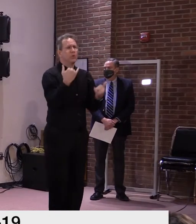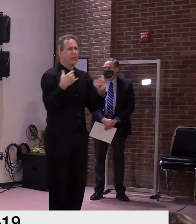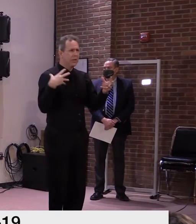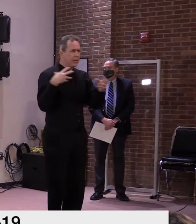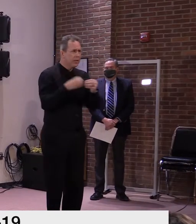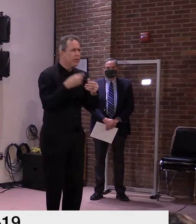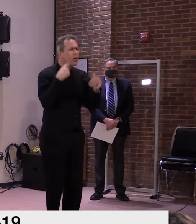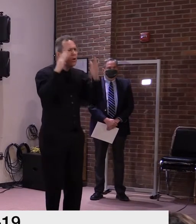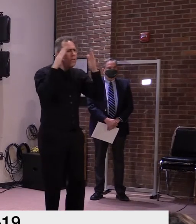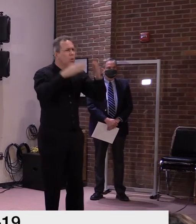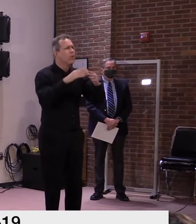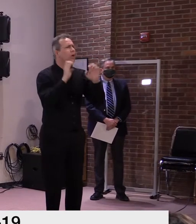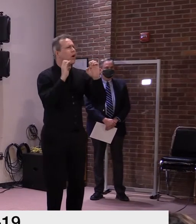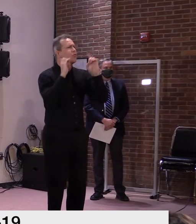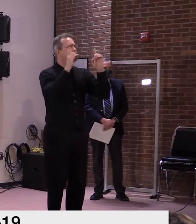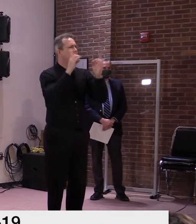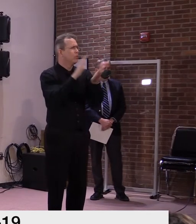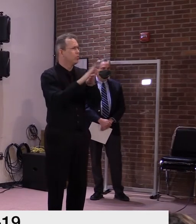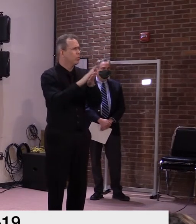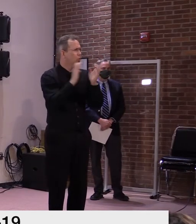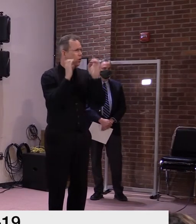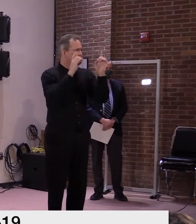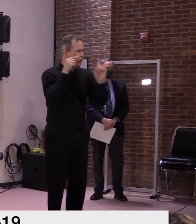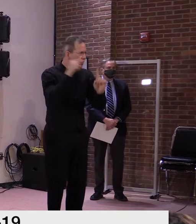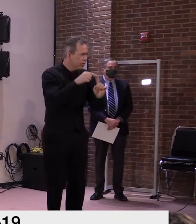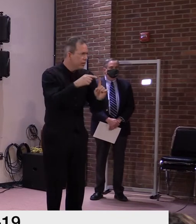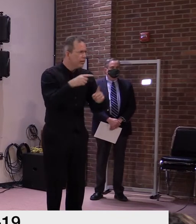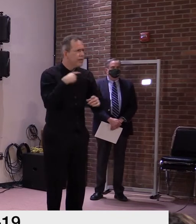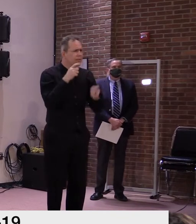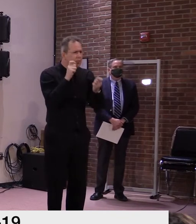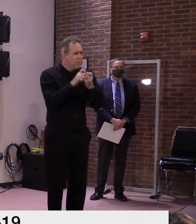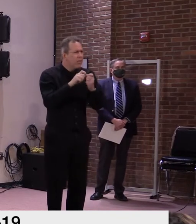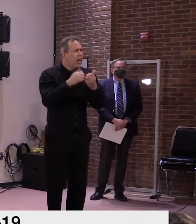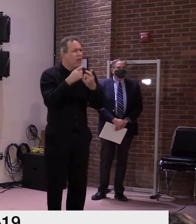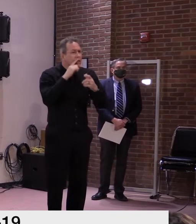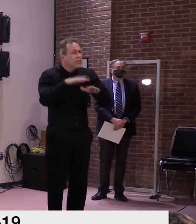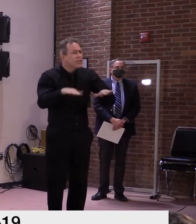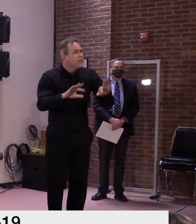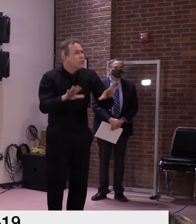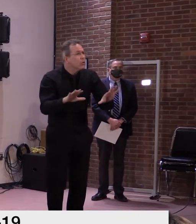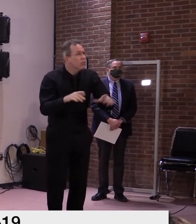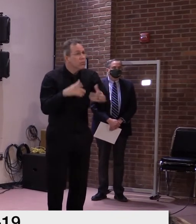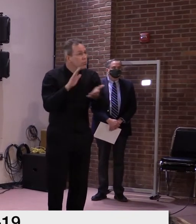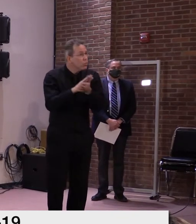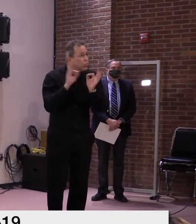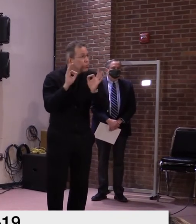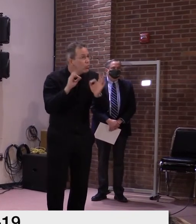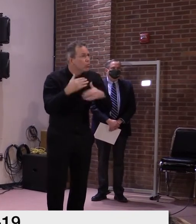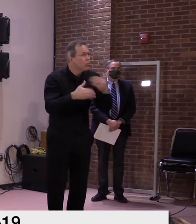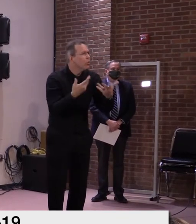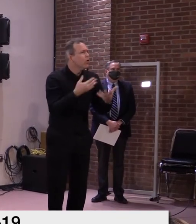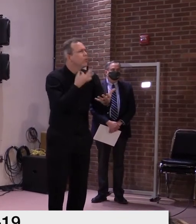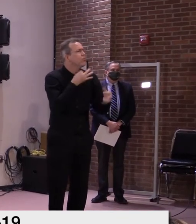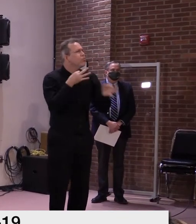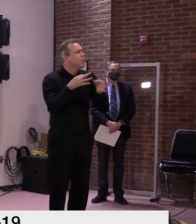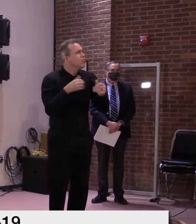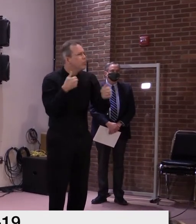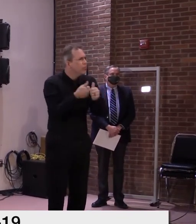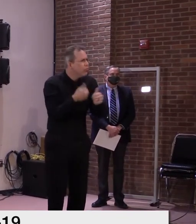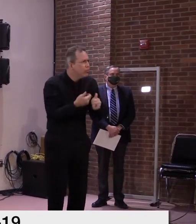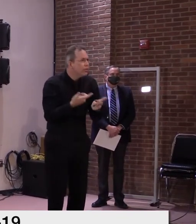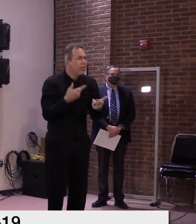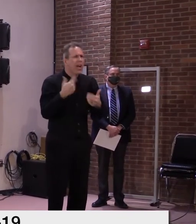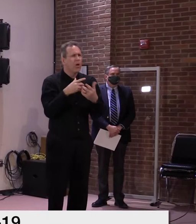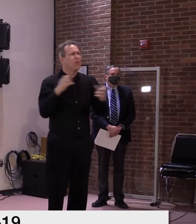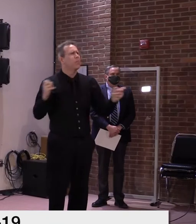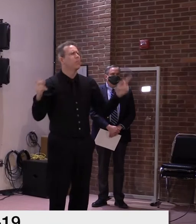how our kids are doing and why it's so important to get them back into school. The unfortunate reality, as